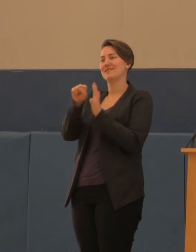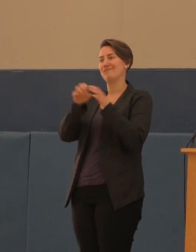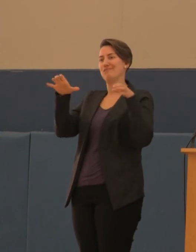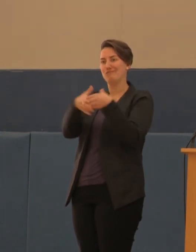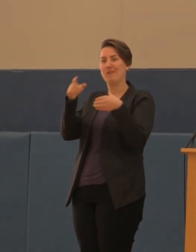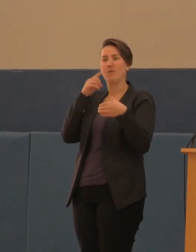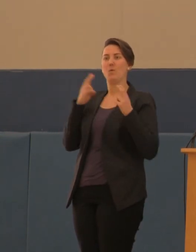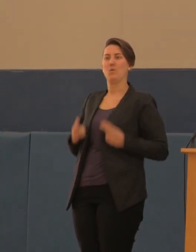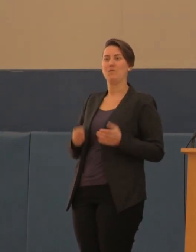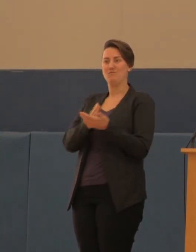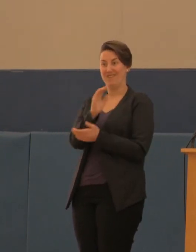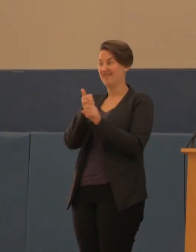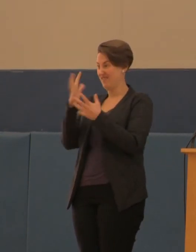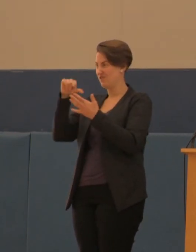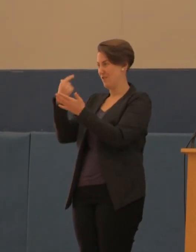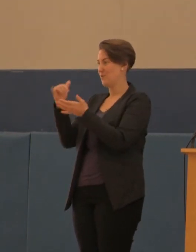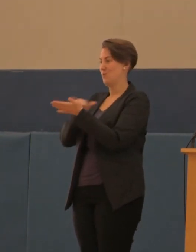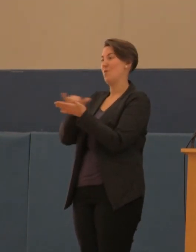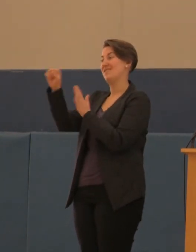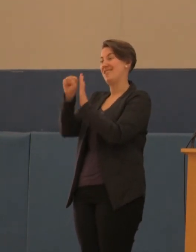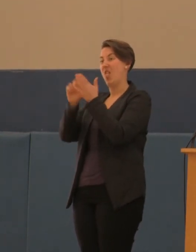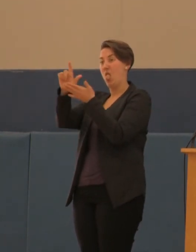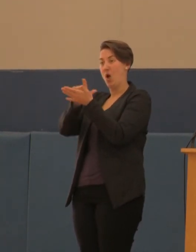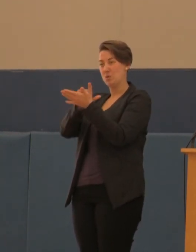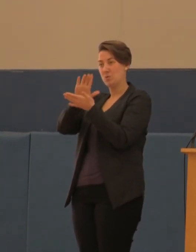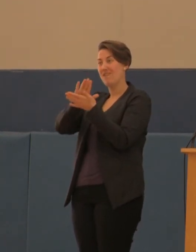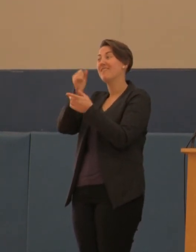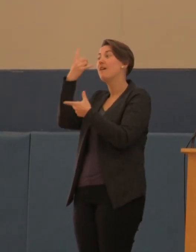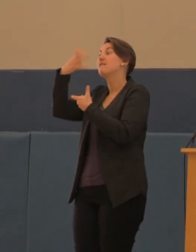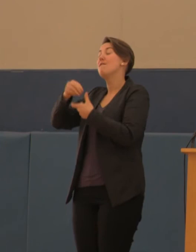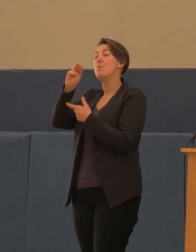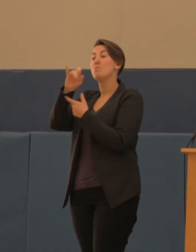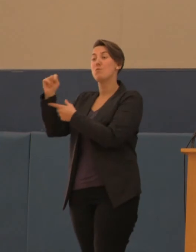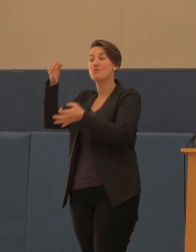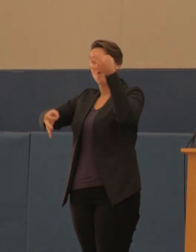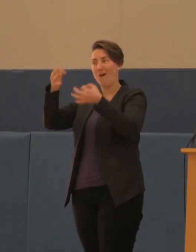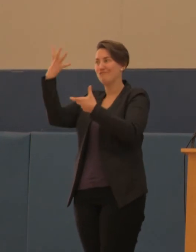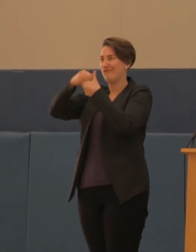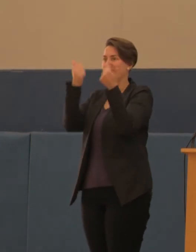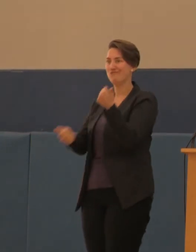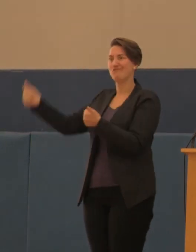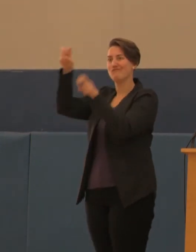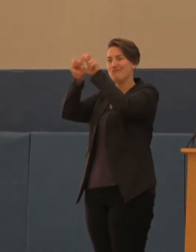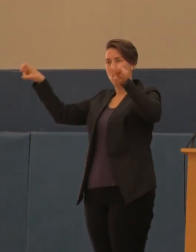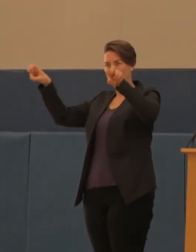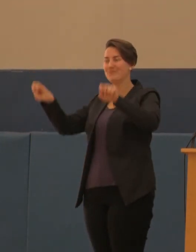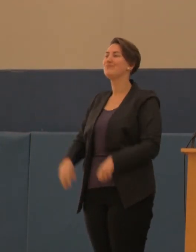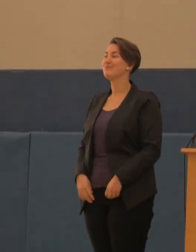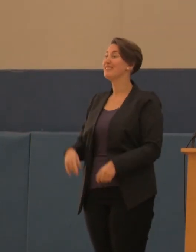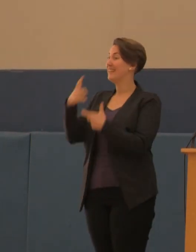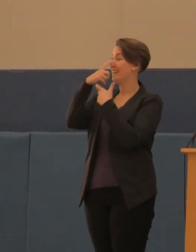of New York Law School, where she was a member of the moot court and sat on the executive board. Her interest